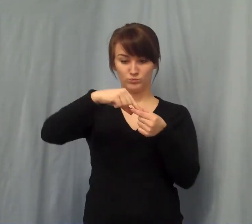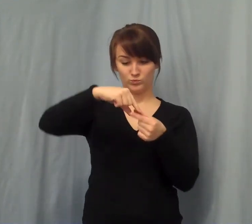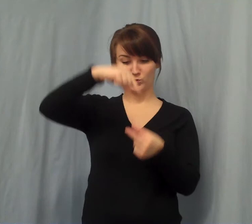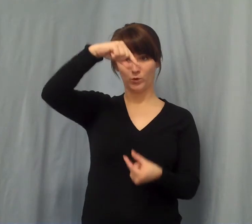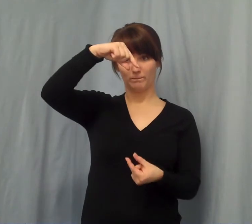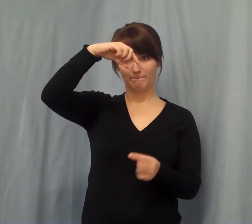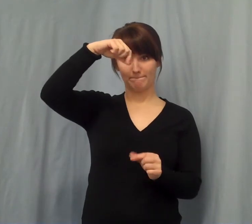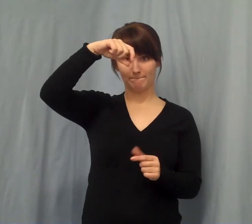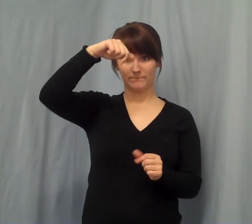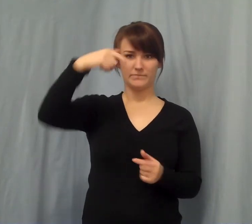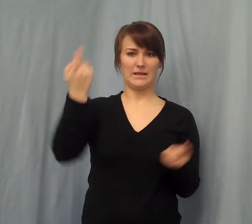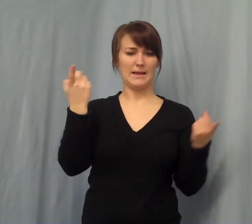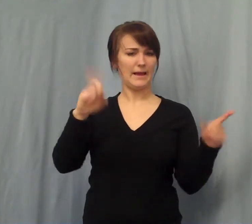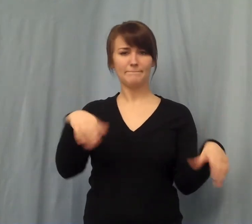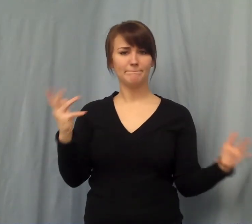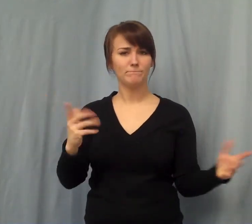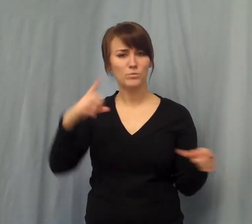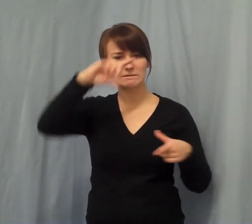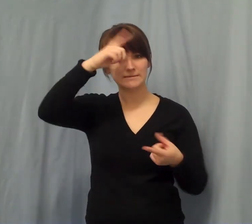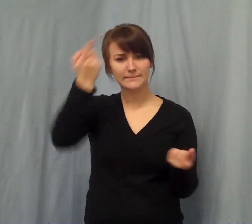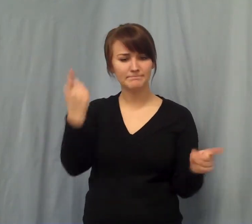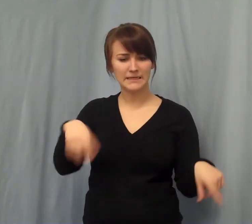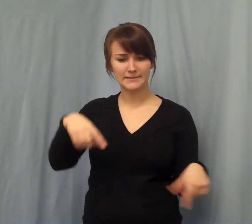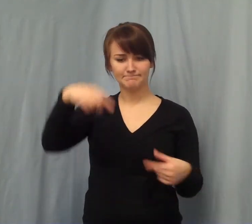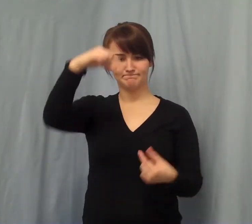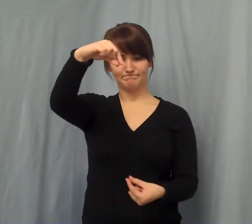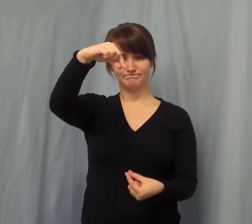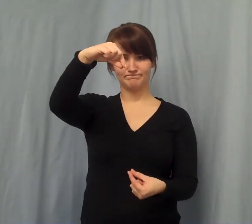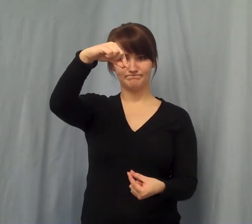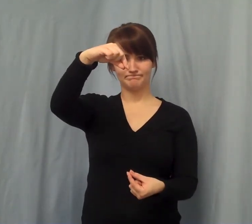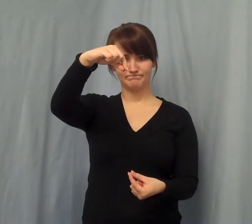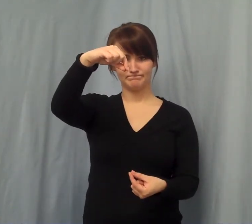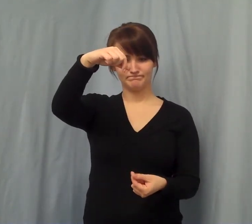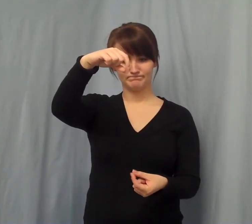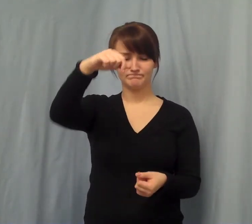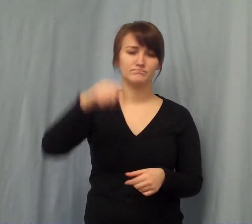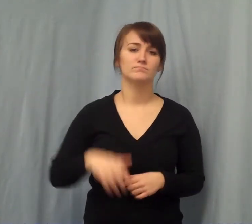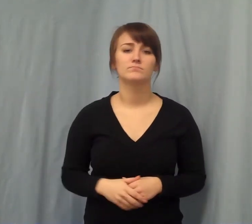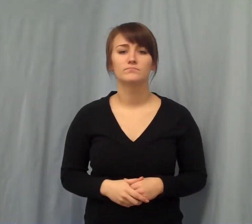ends. What's happening? Adam, what's happening? They're